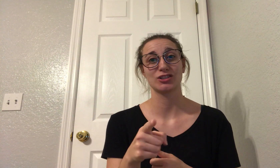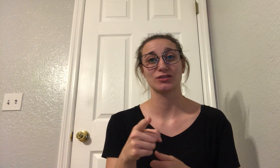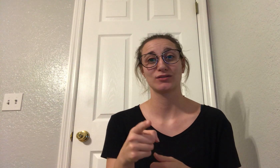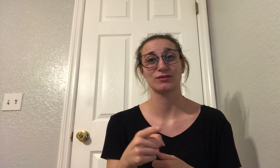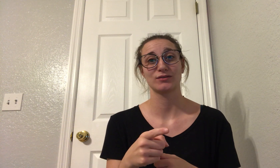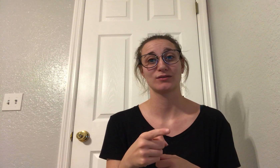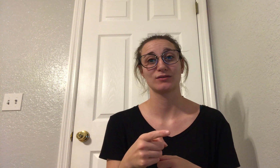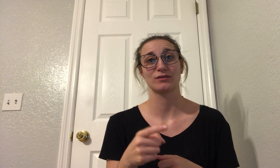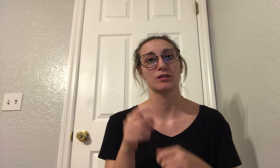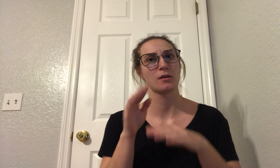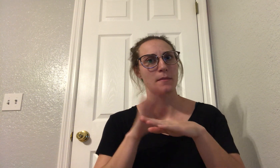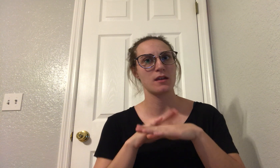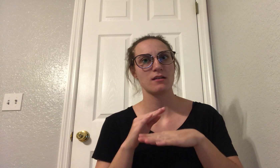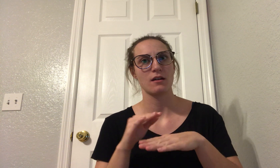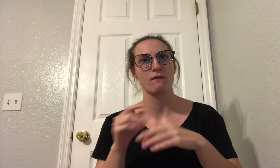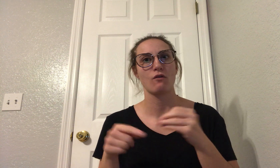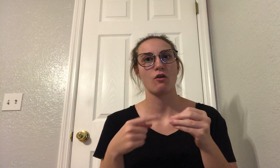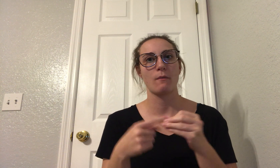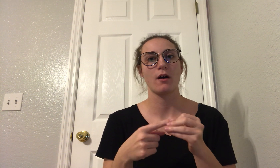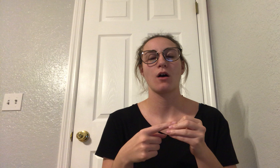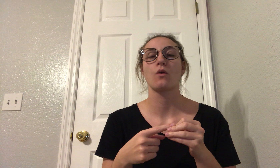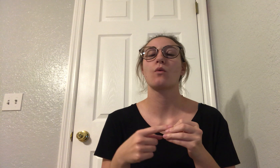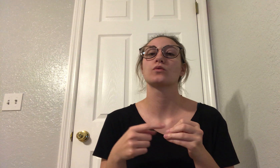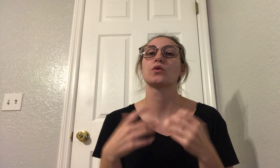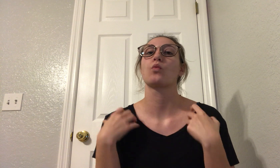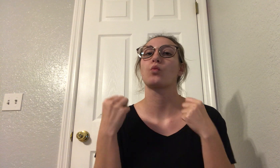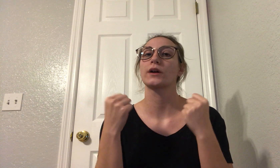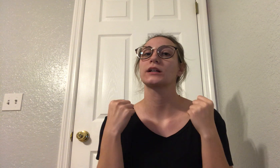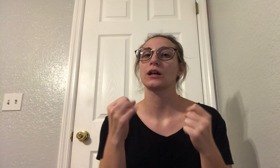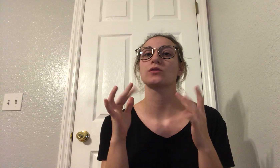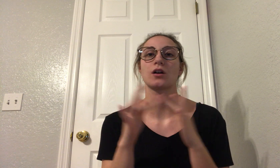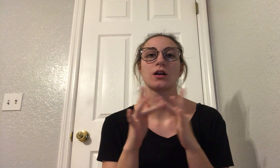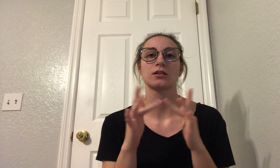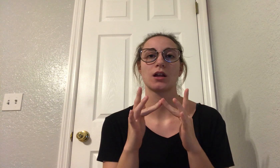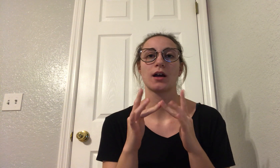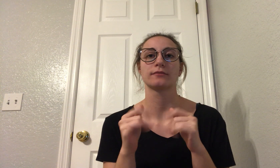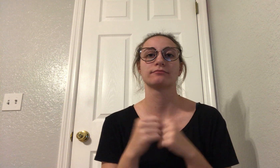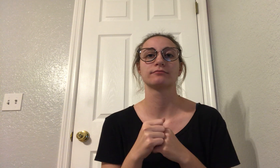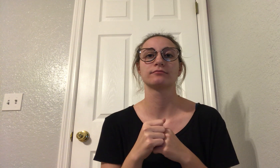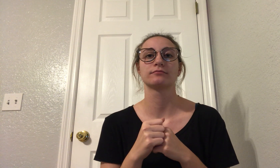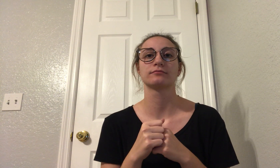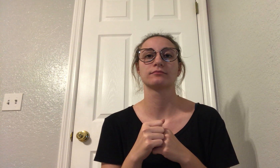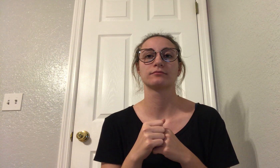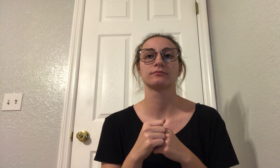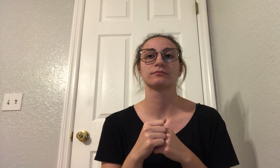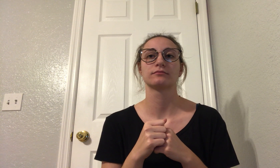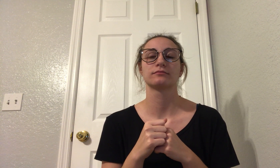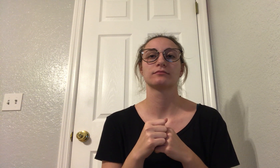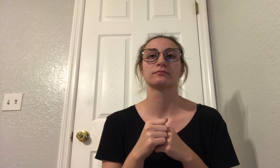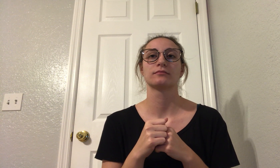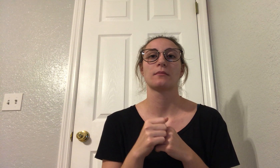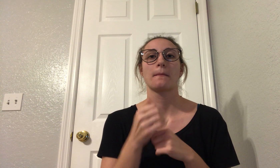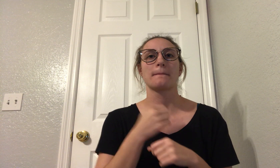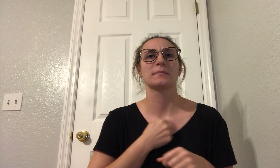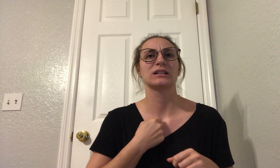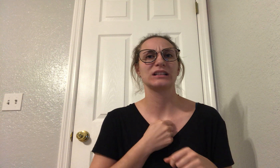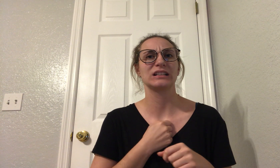doing workouts online. Please do them. Vet the person you are exercising with, and just